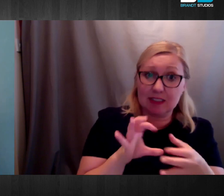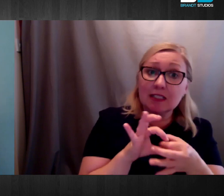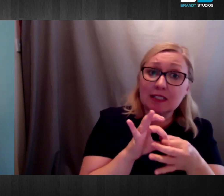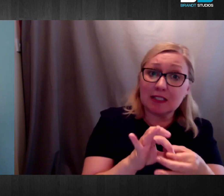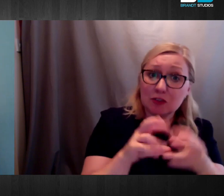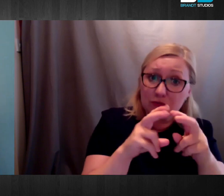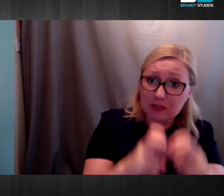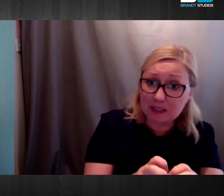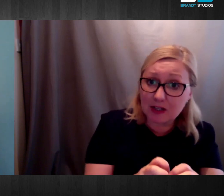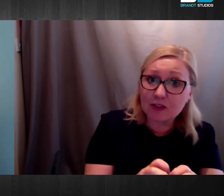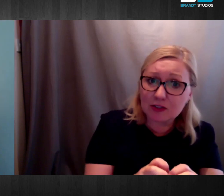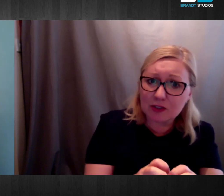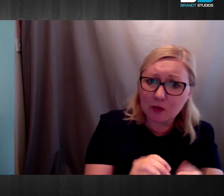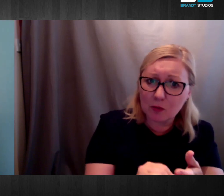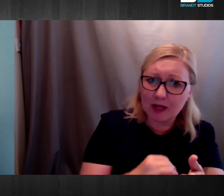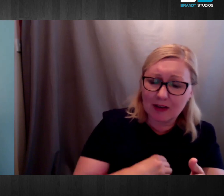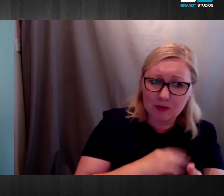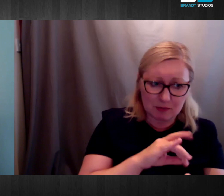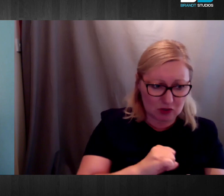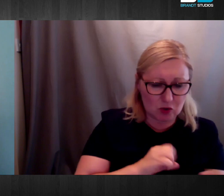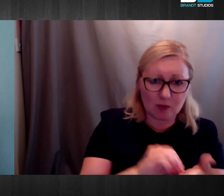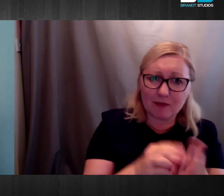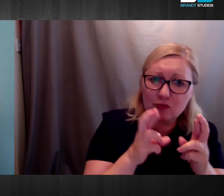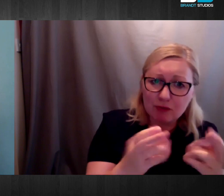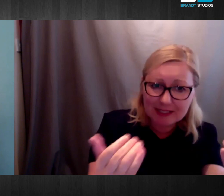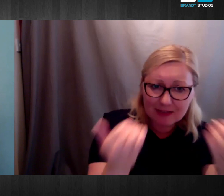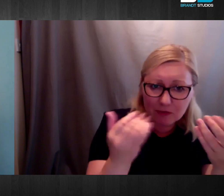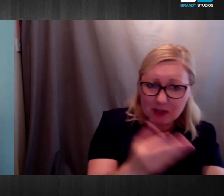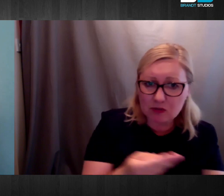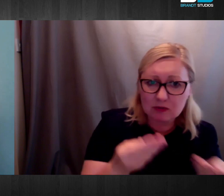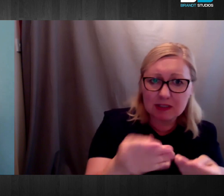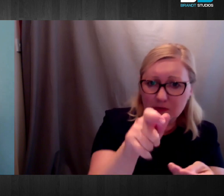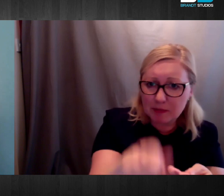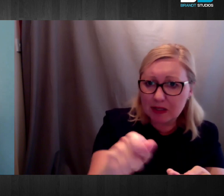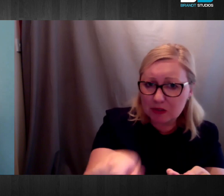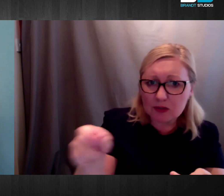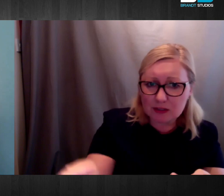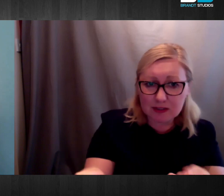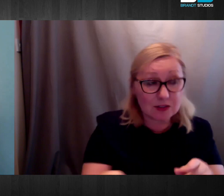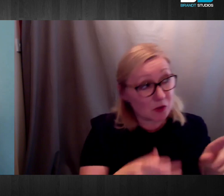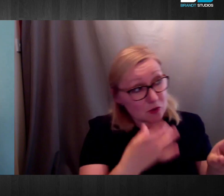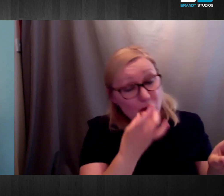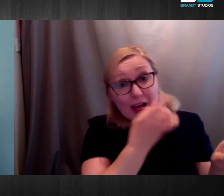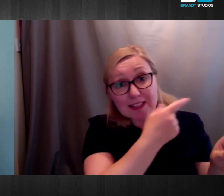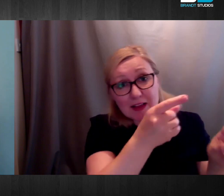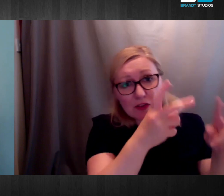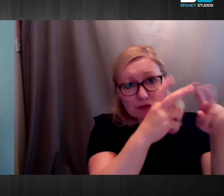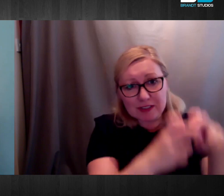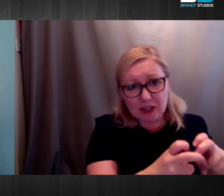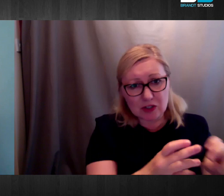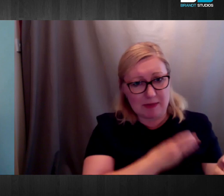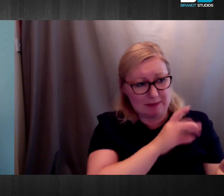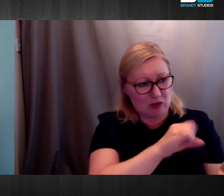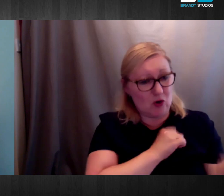Okay, so to provide that information in a succinct way rather than in an 80-page application full of scientific information is probably